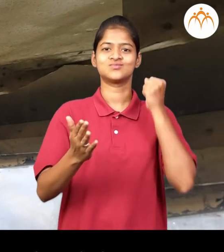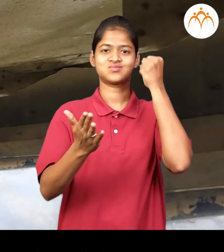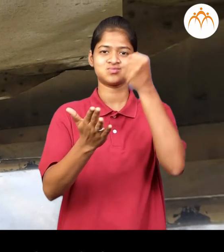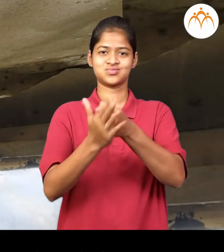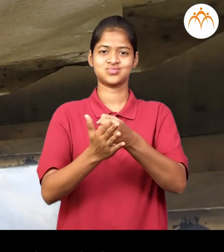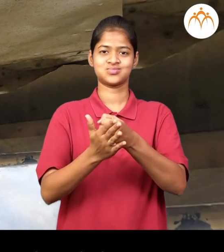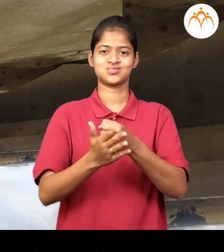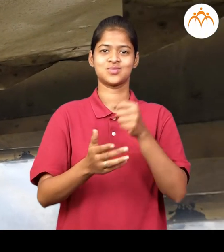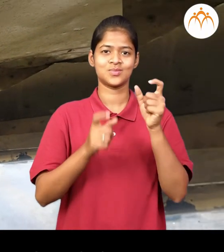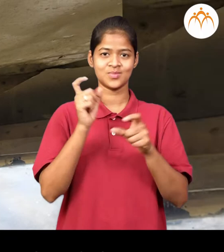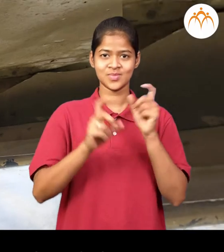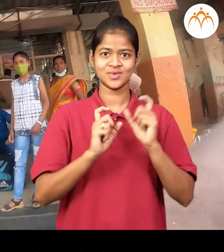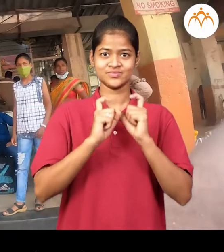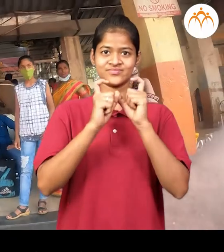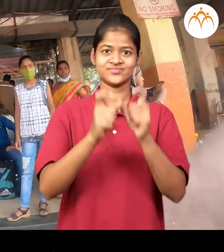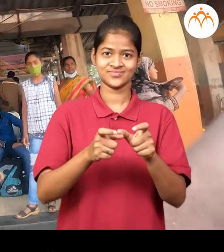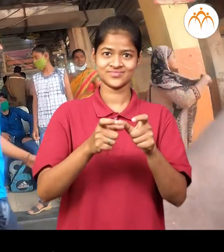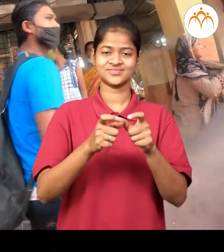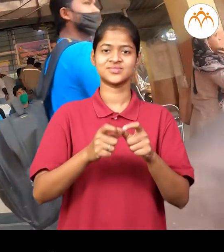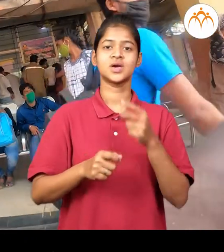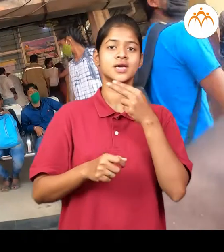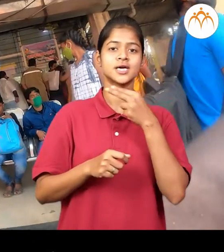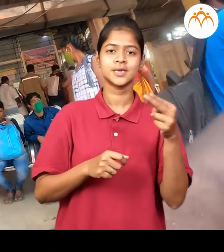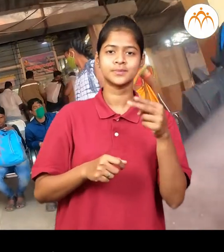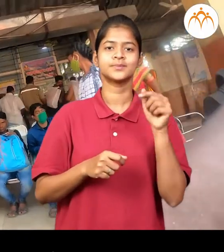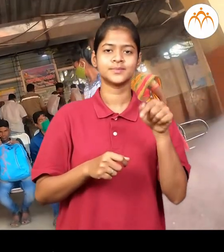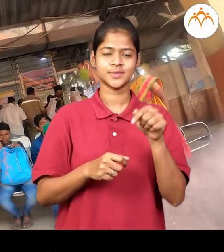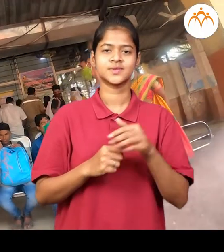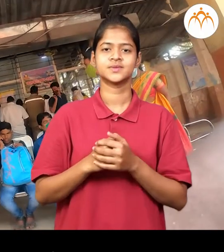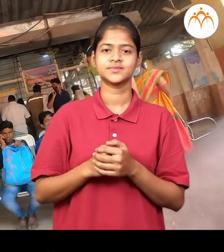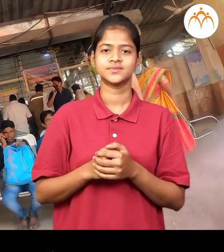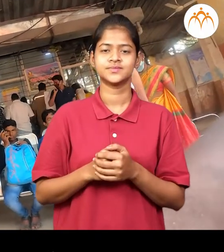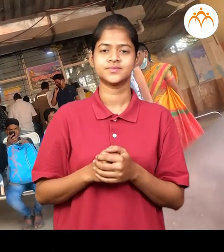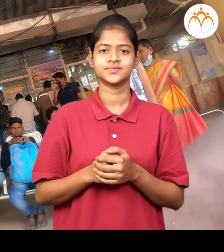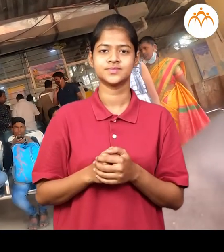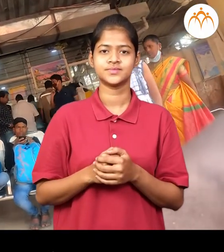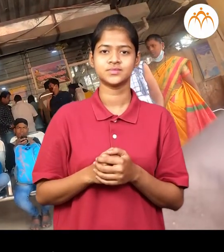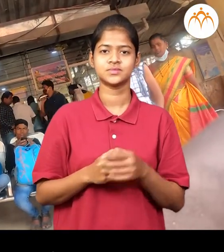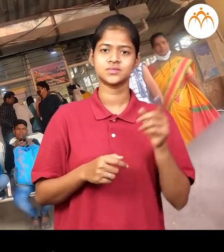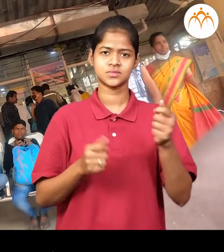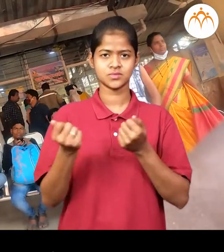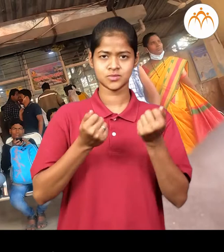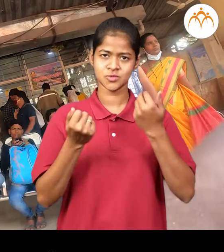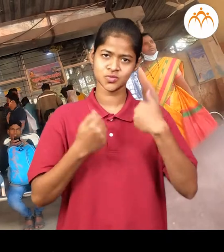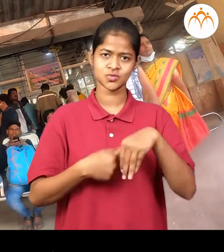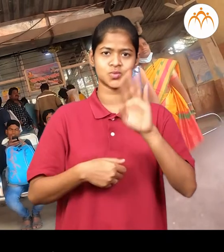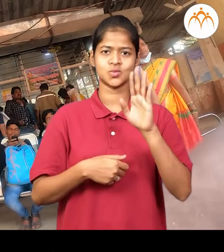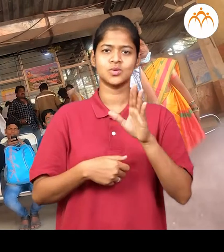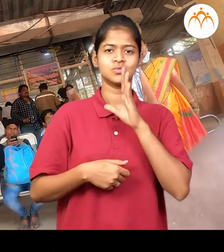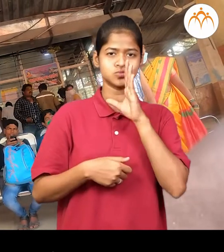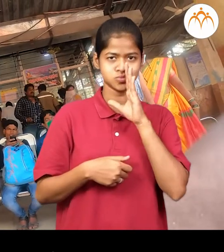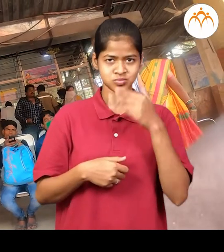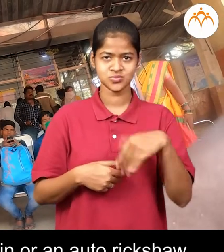All the passengers have boarded. People travelling from one place to another are